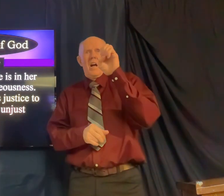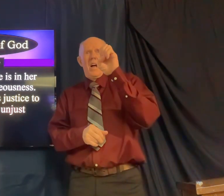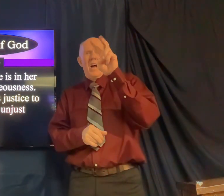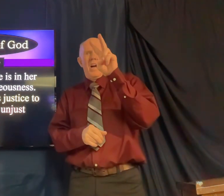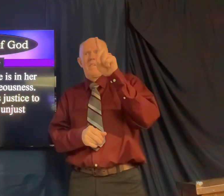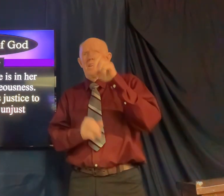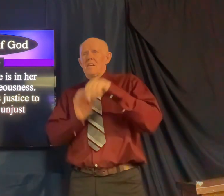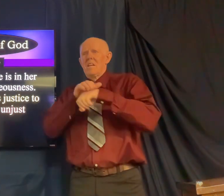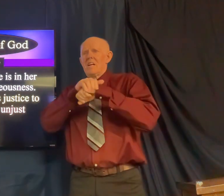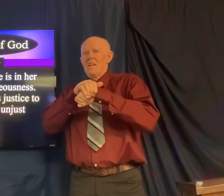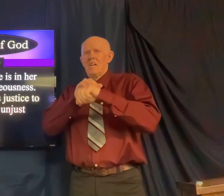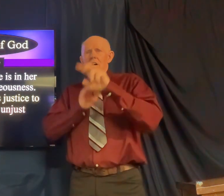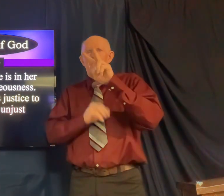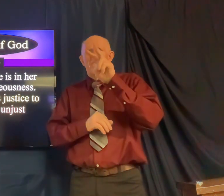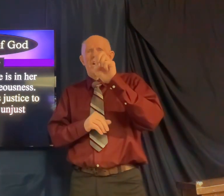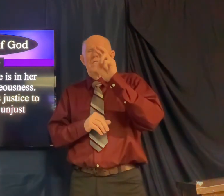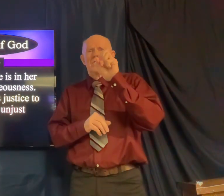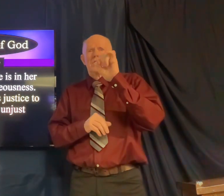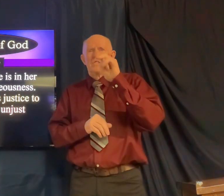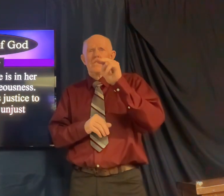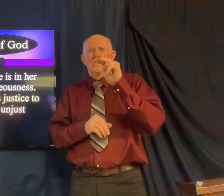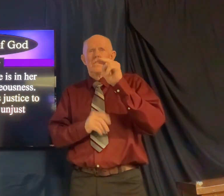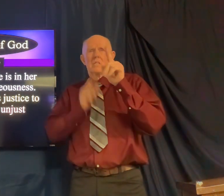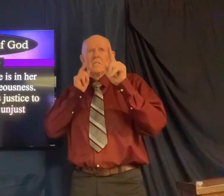Let's compare it with EBD, the English version for the deaf.